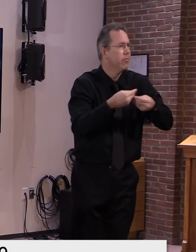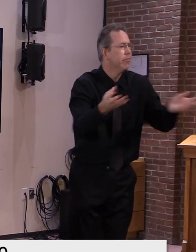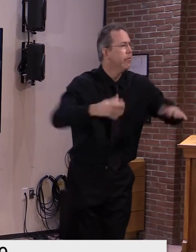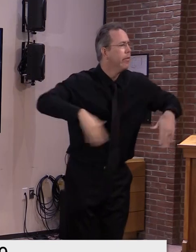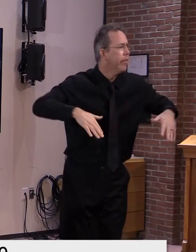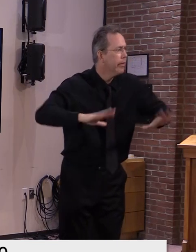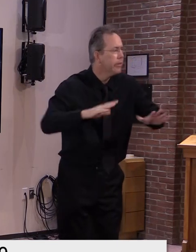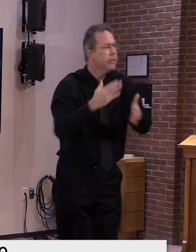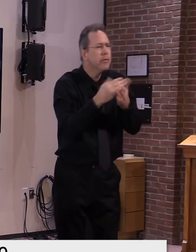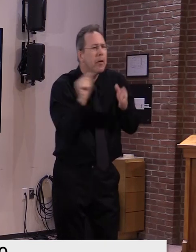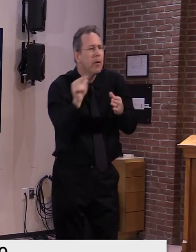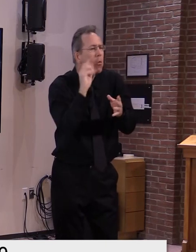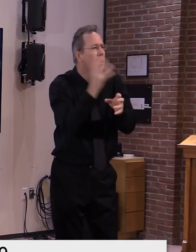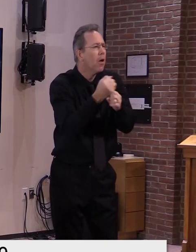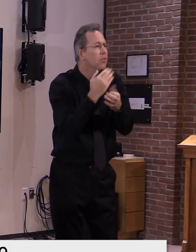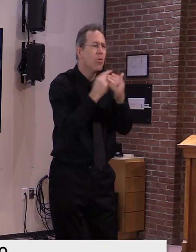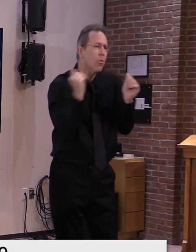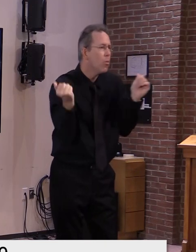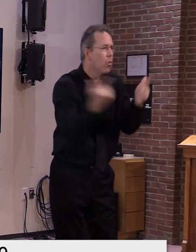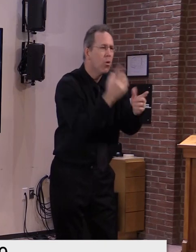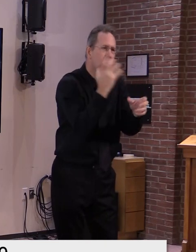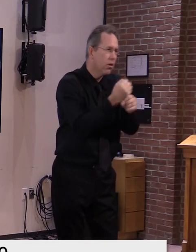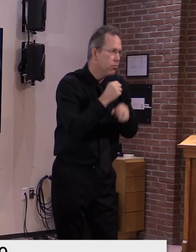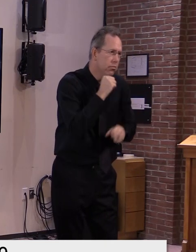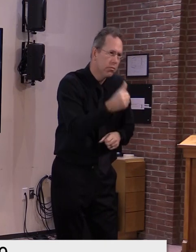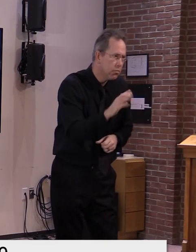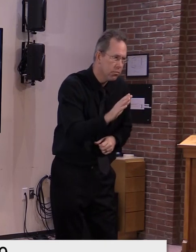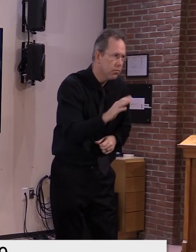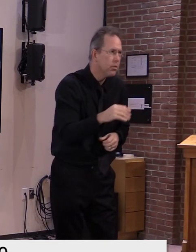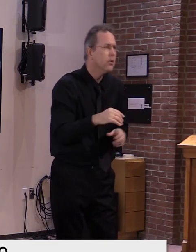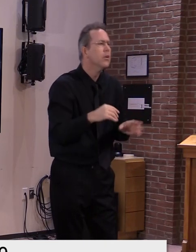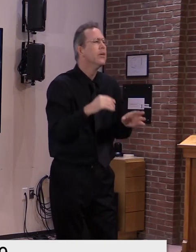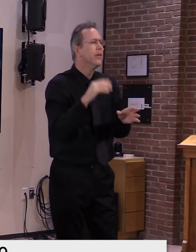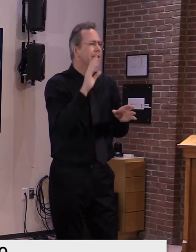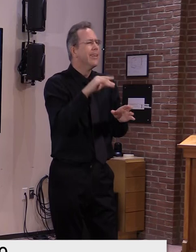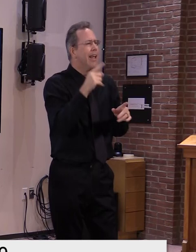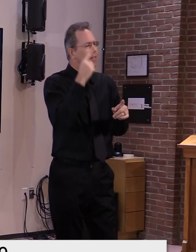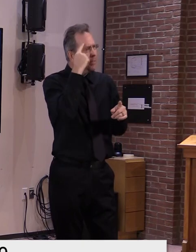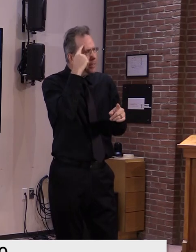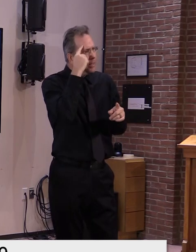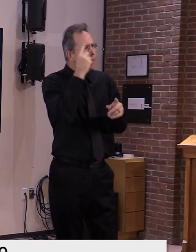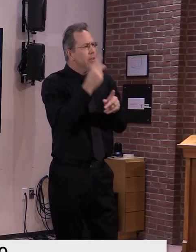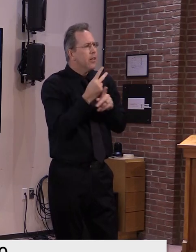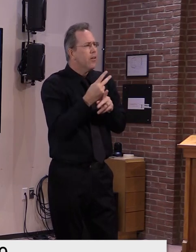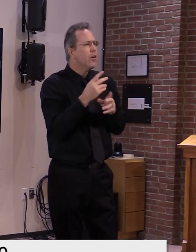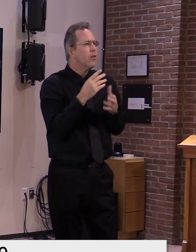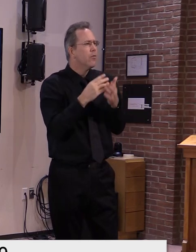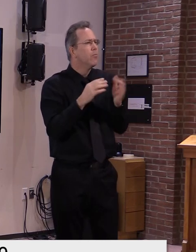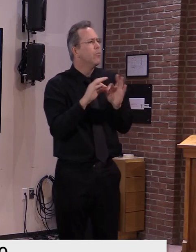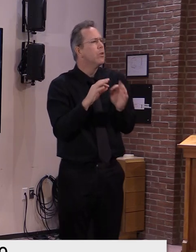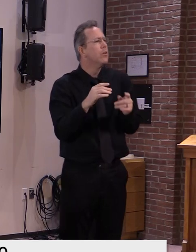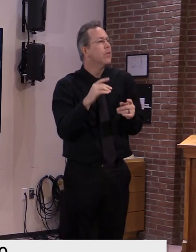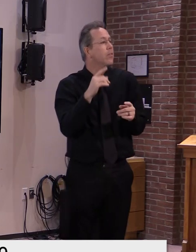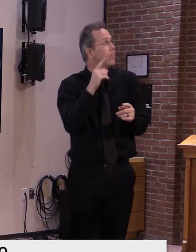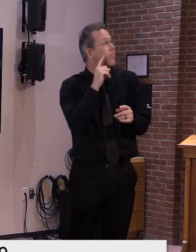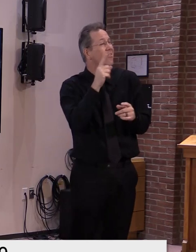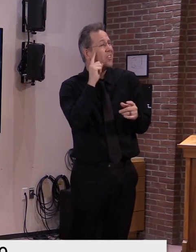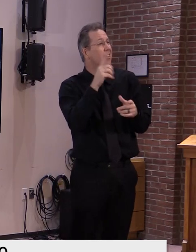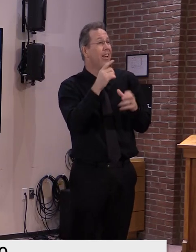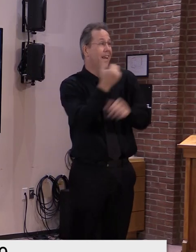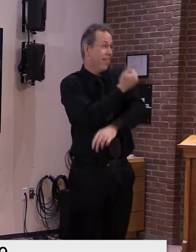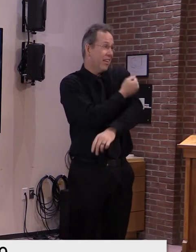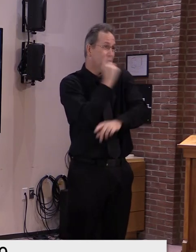still have difficult days and months ahead. And we have to be realistic. The vaccines will not provide instantaneous